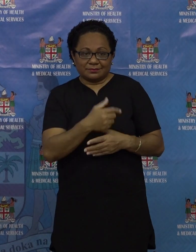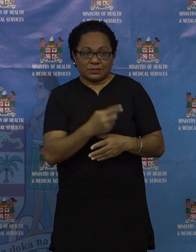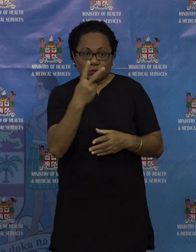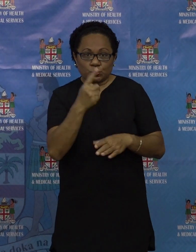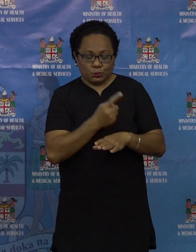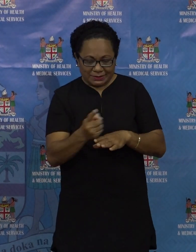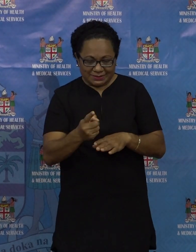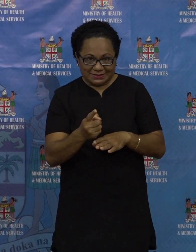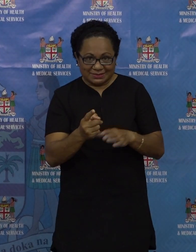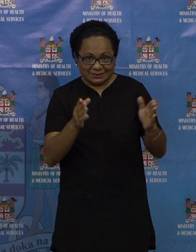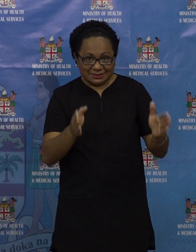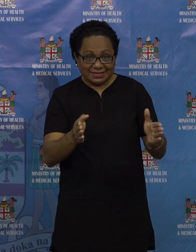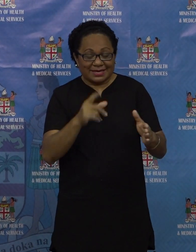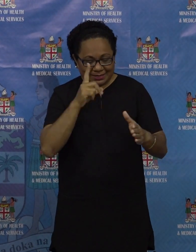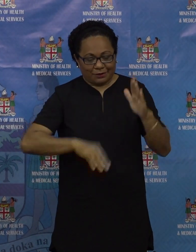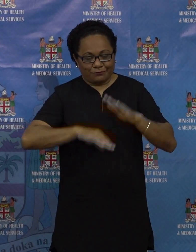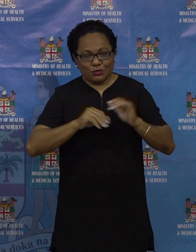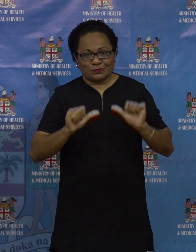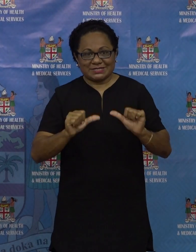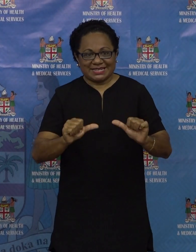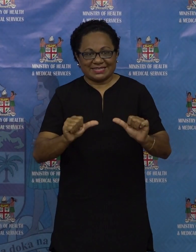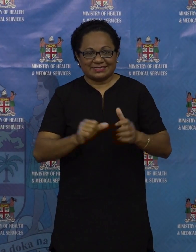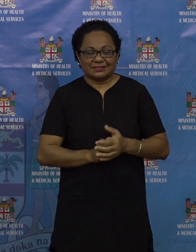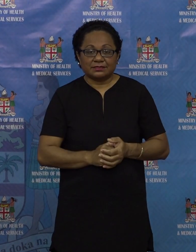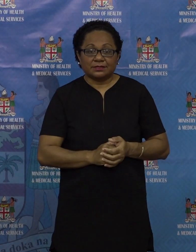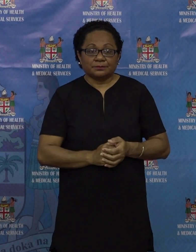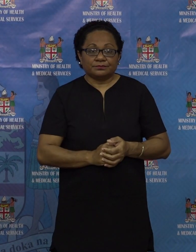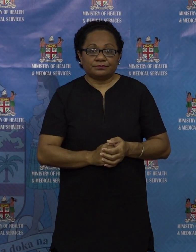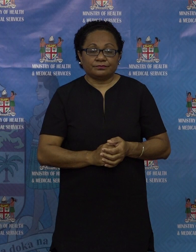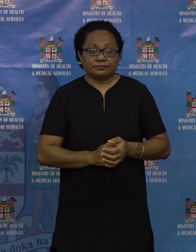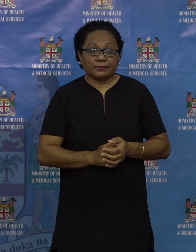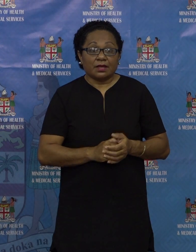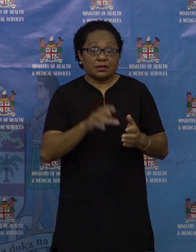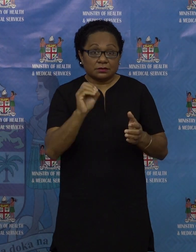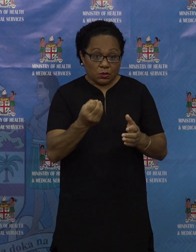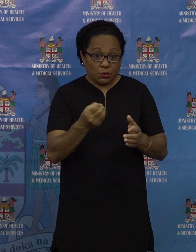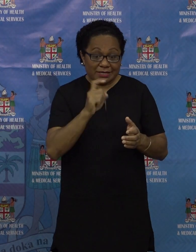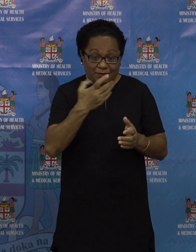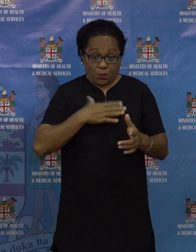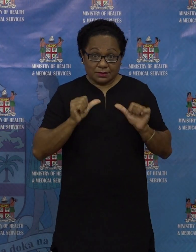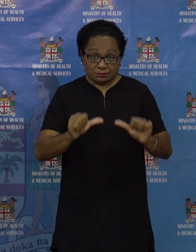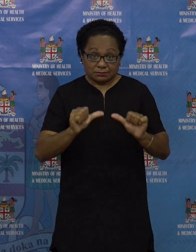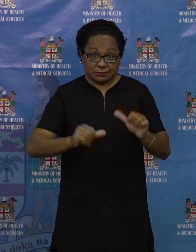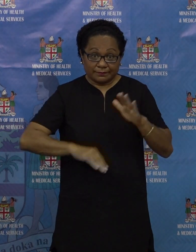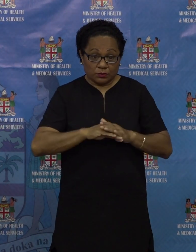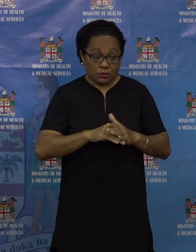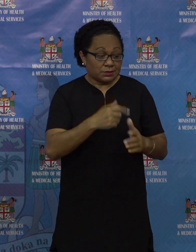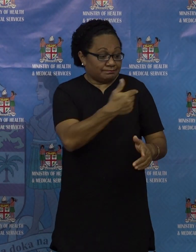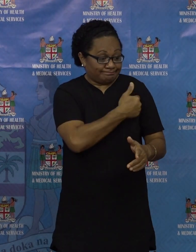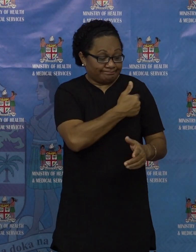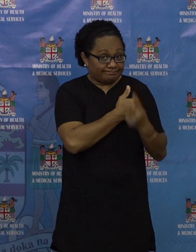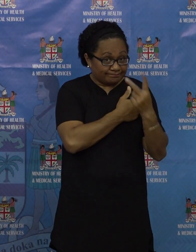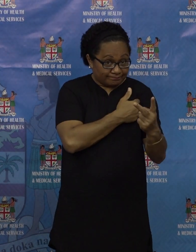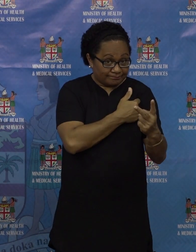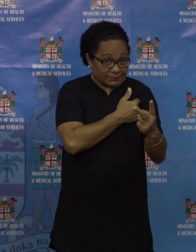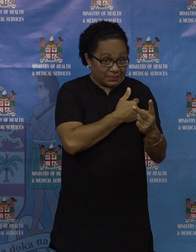response. So to be considered fully vaccinated, you need to receive both the doses, wait for 2 weeks after the